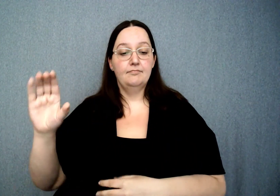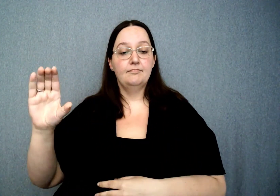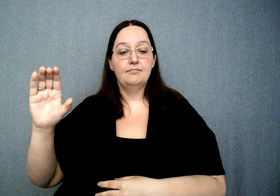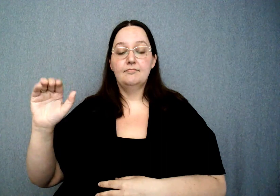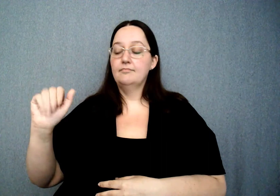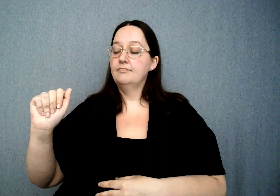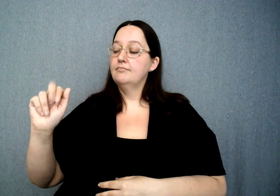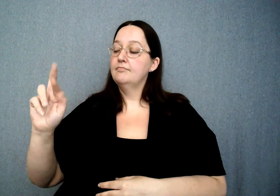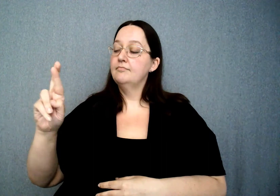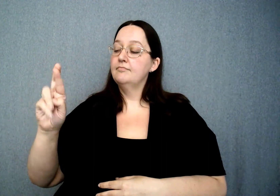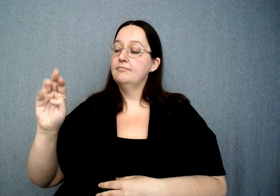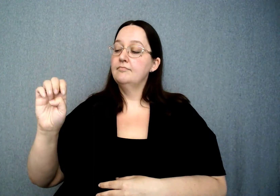45,